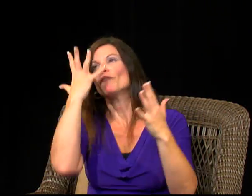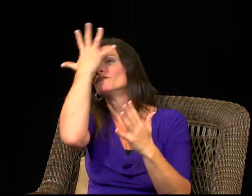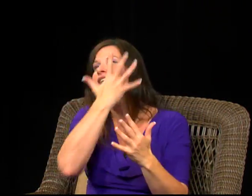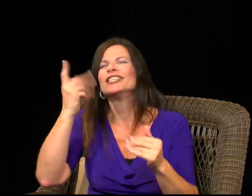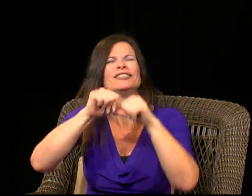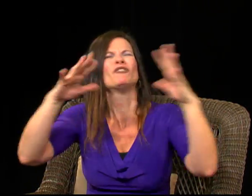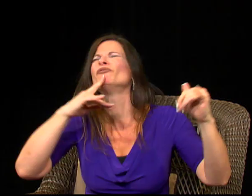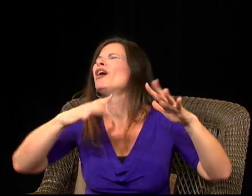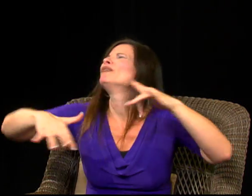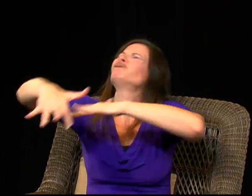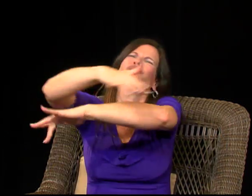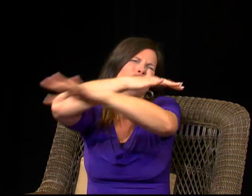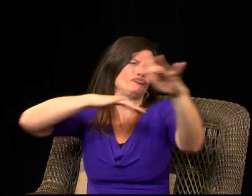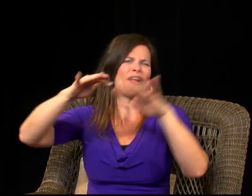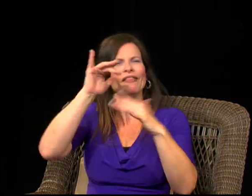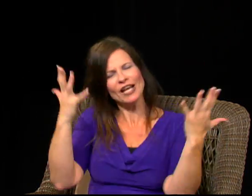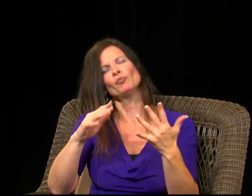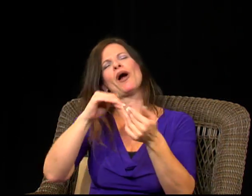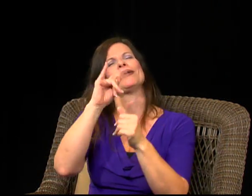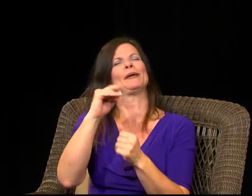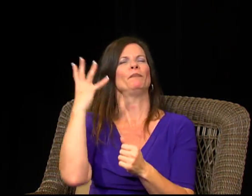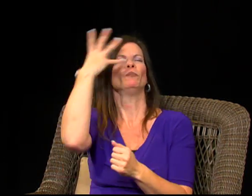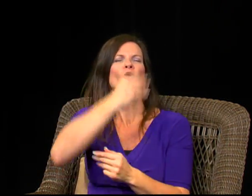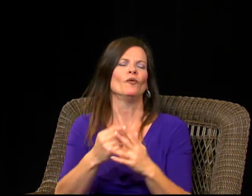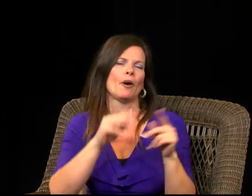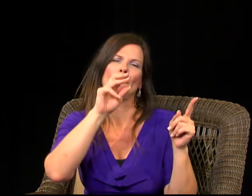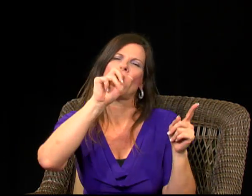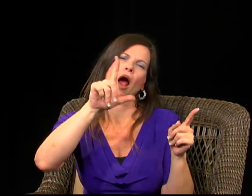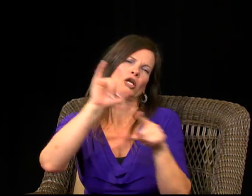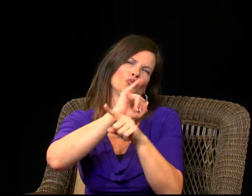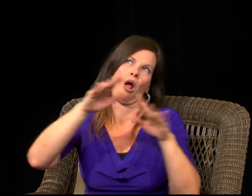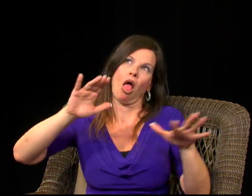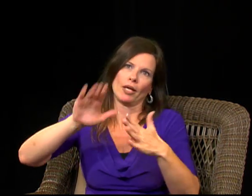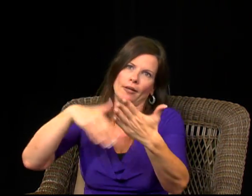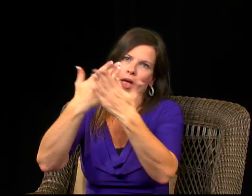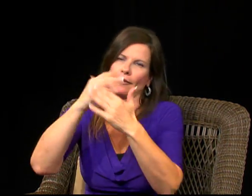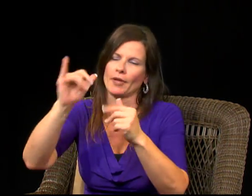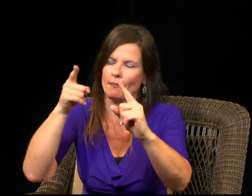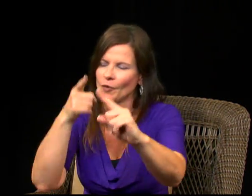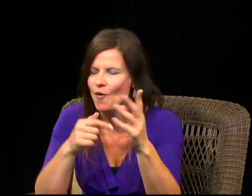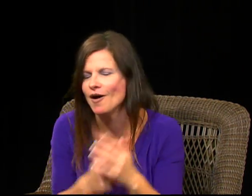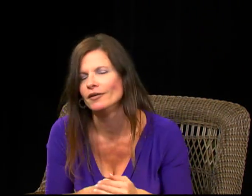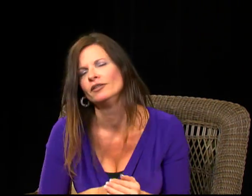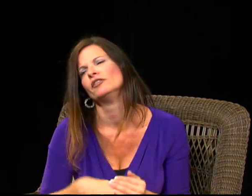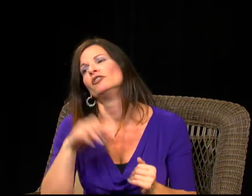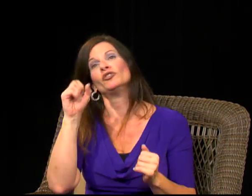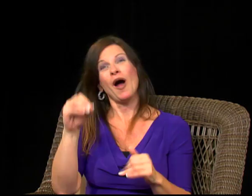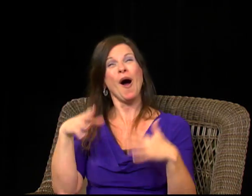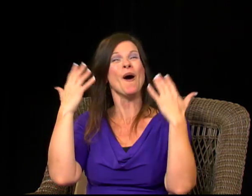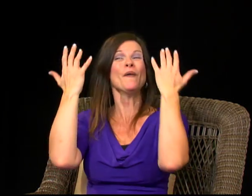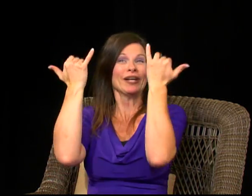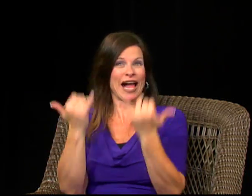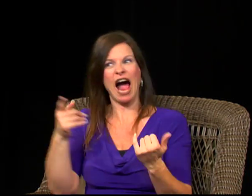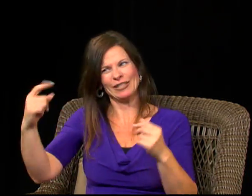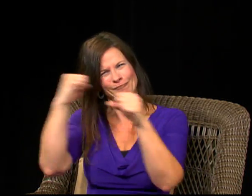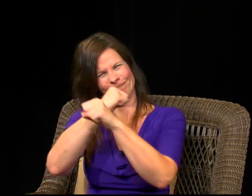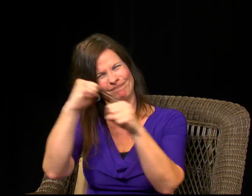that perfect image, perfect looks, perfect body. And the beauty industry